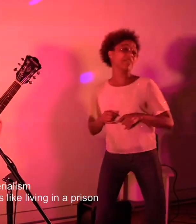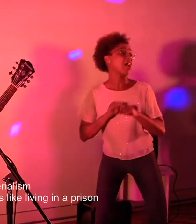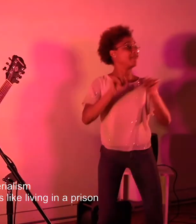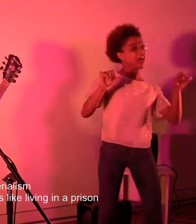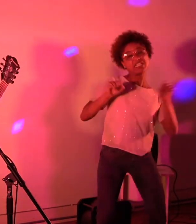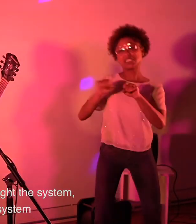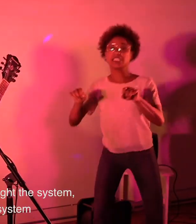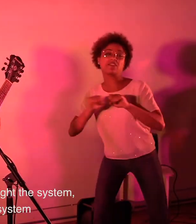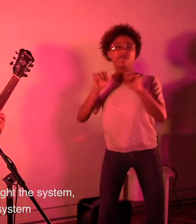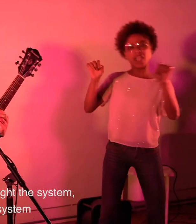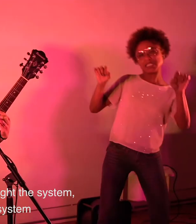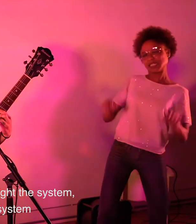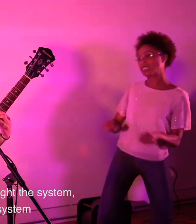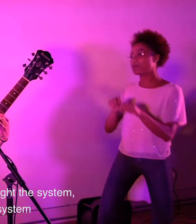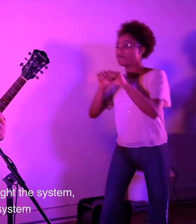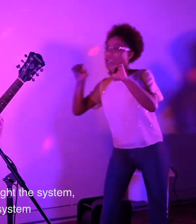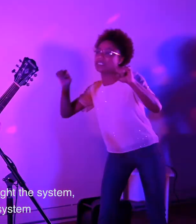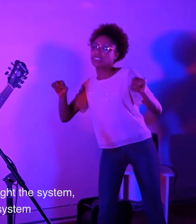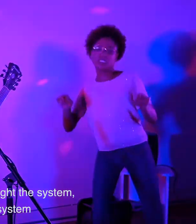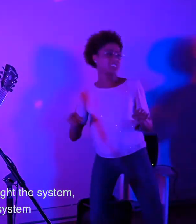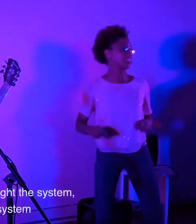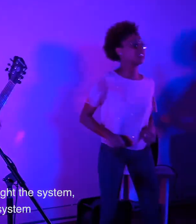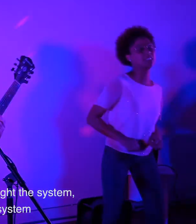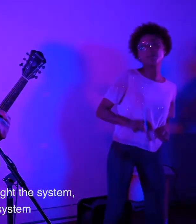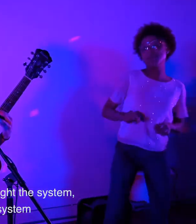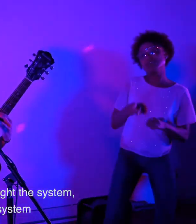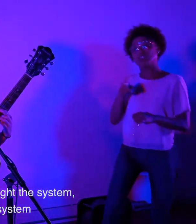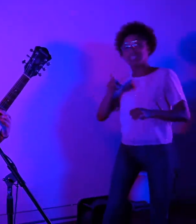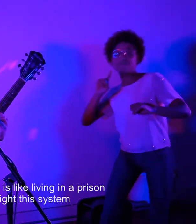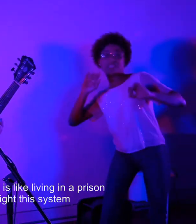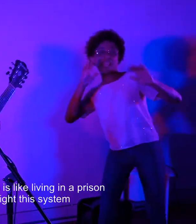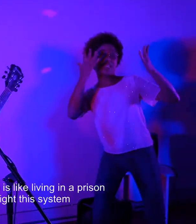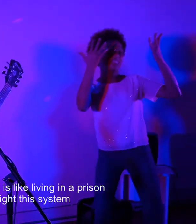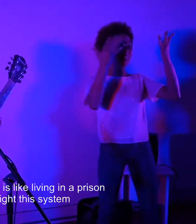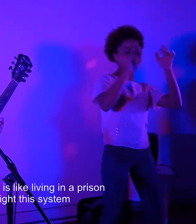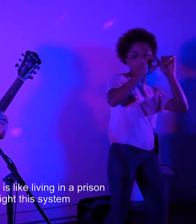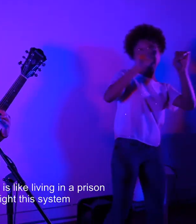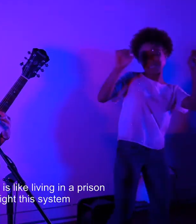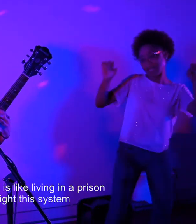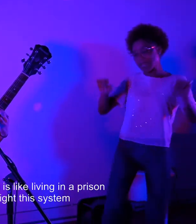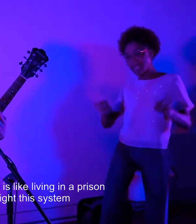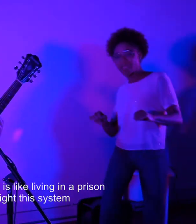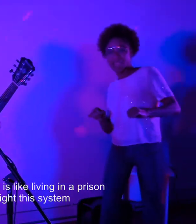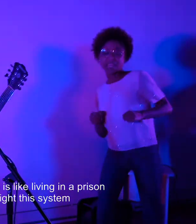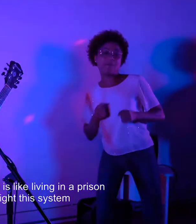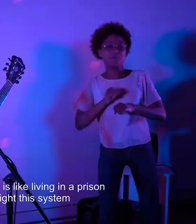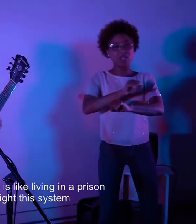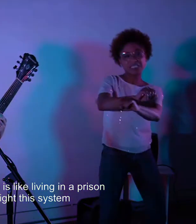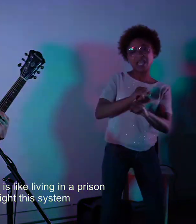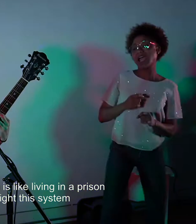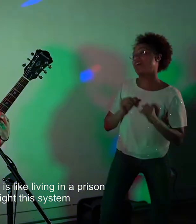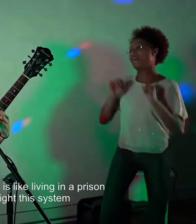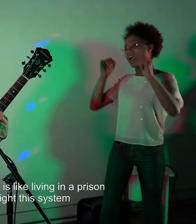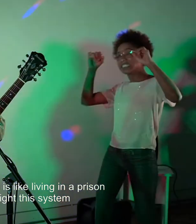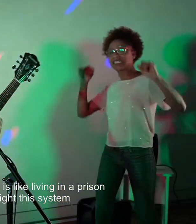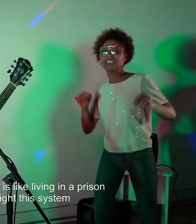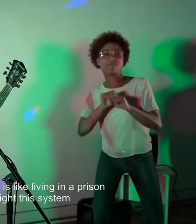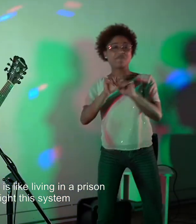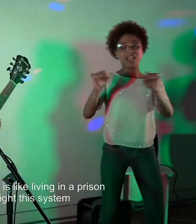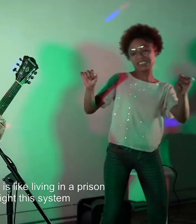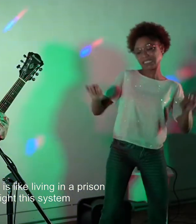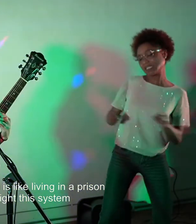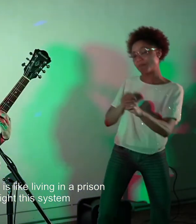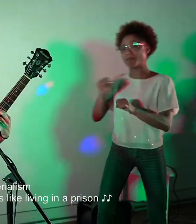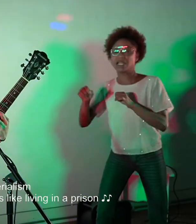a prison. Fight the system, fight the system, fight the system. Cause living in the system is like living in a prison. Fight